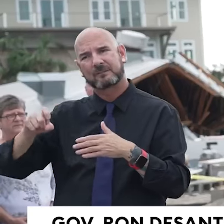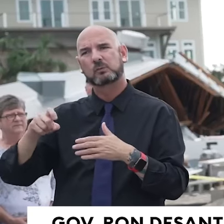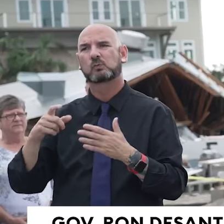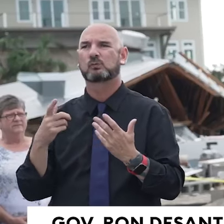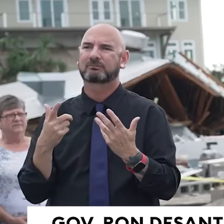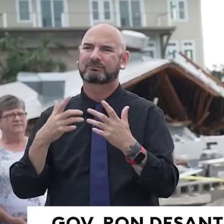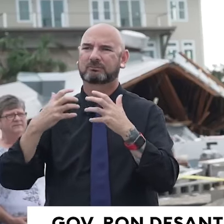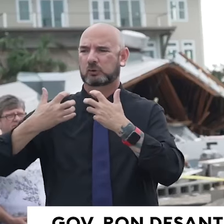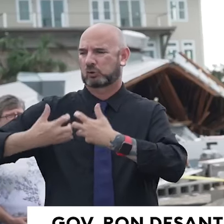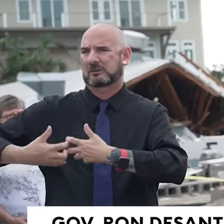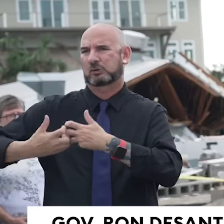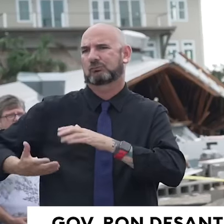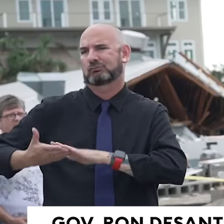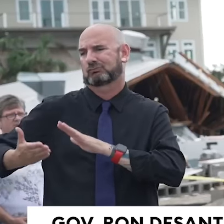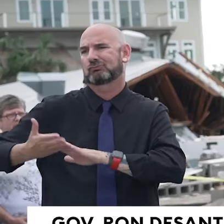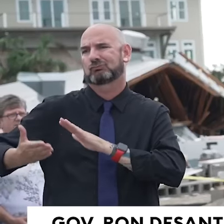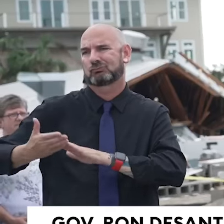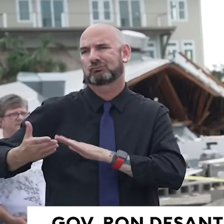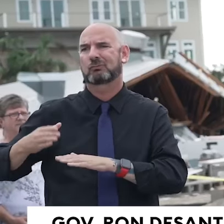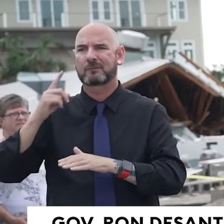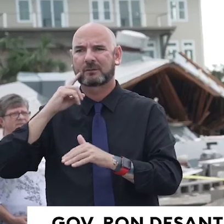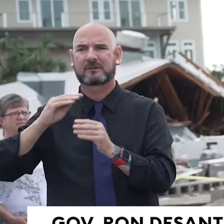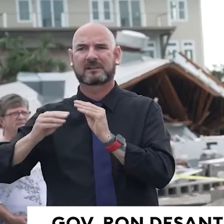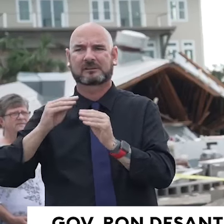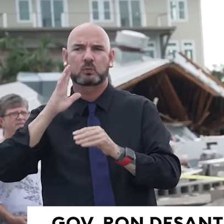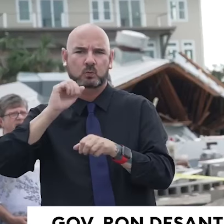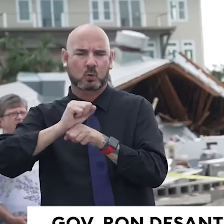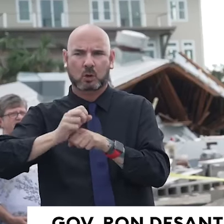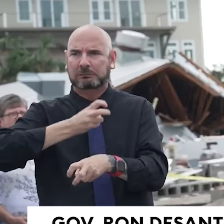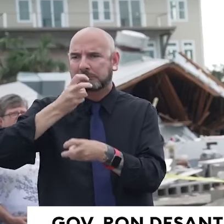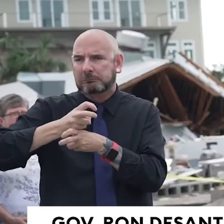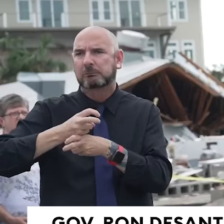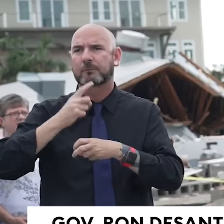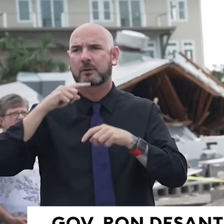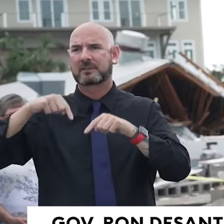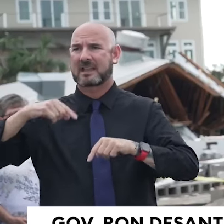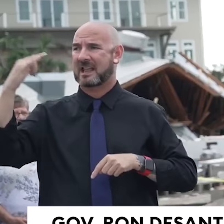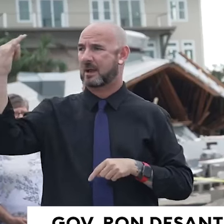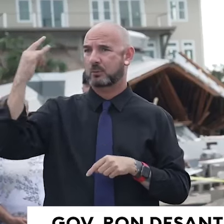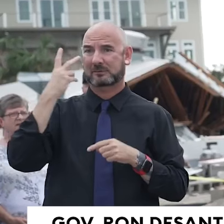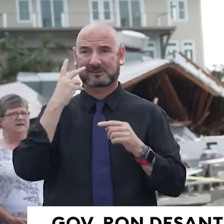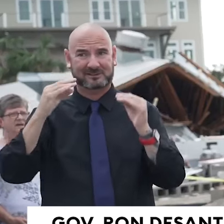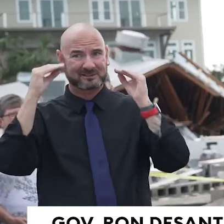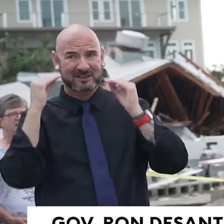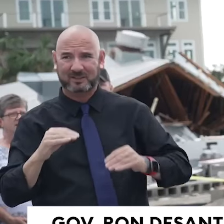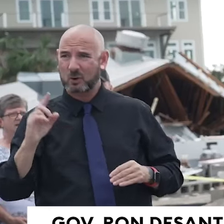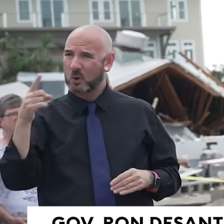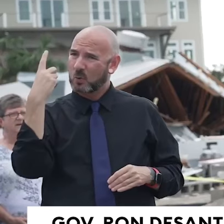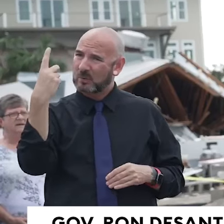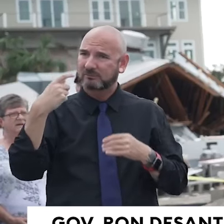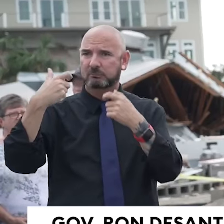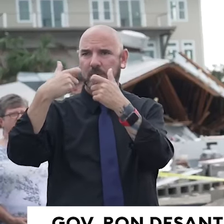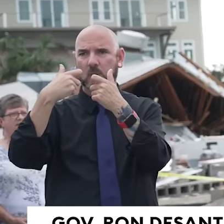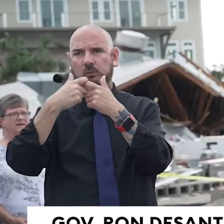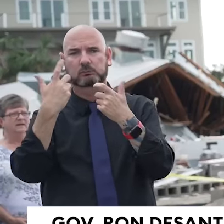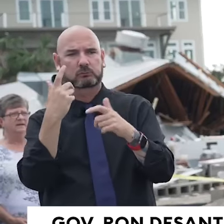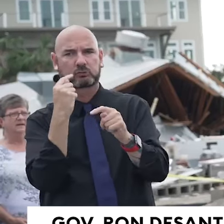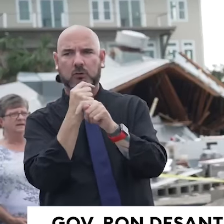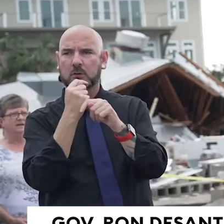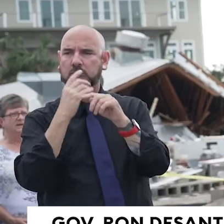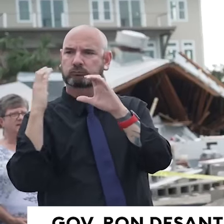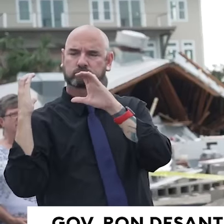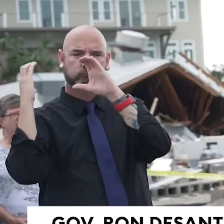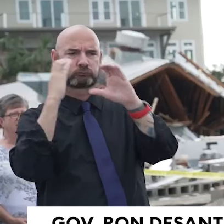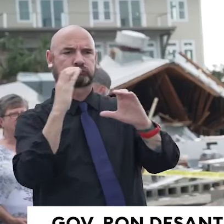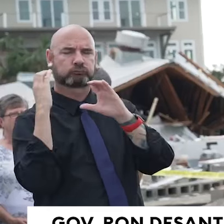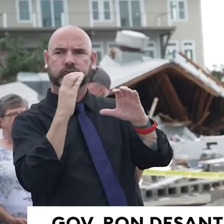so I know they're working hard to get that. Coming down here from the airport, I saw nothing but utility trucks. So these guys are working really hard, and we know how important it is